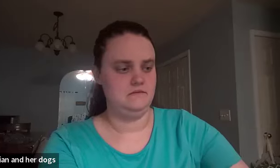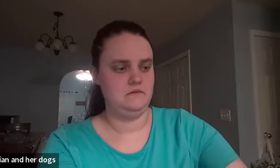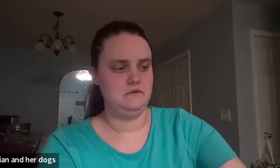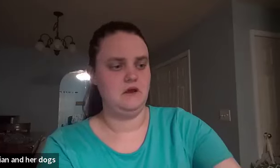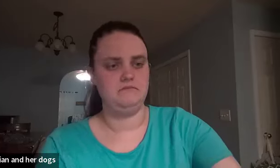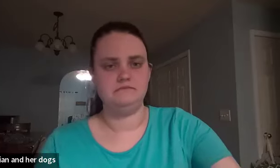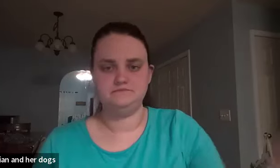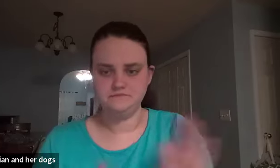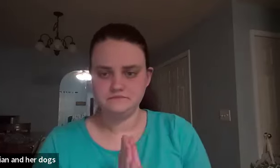Okay.